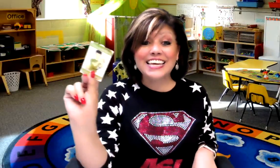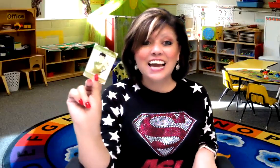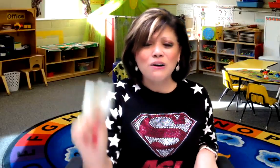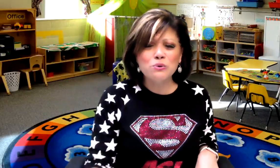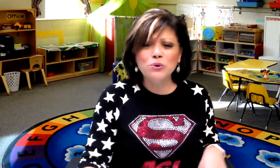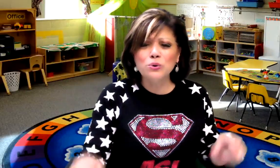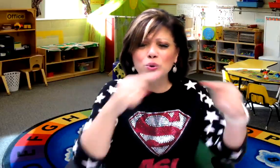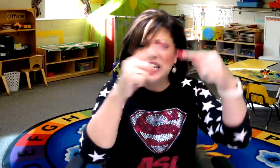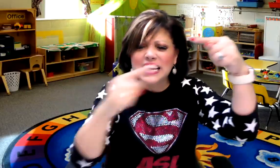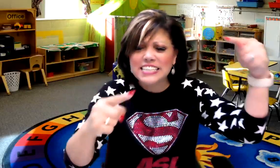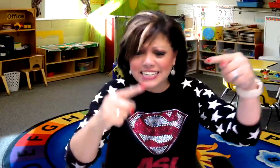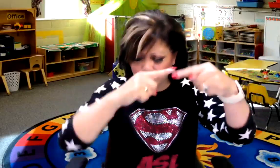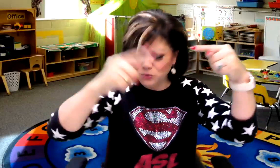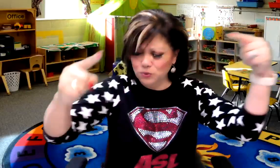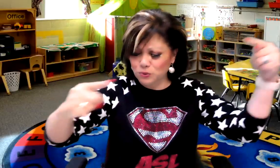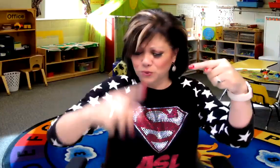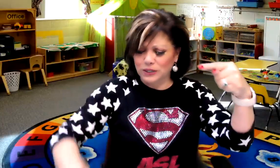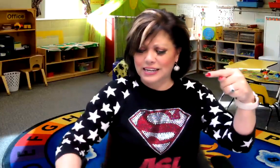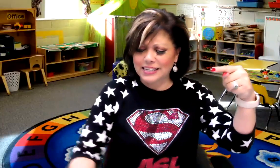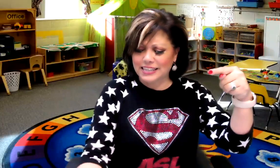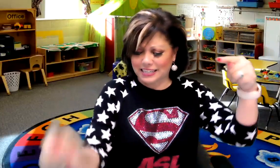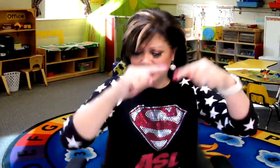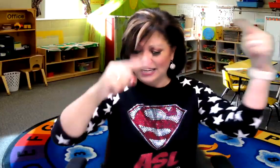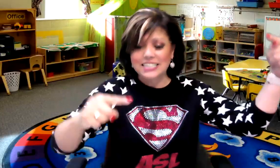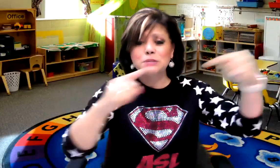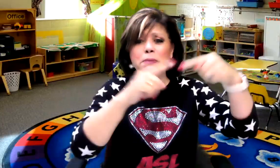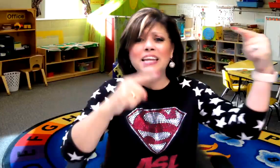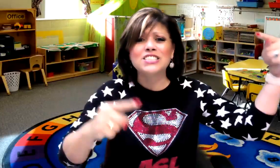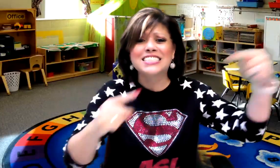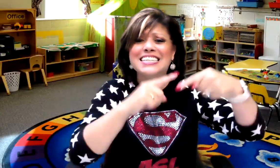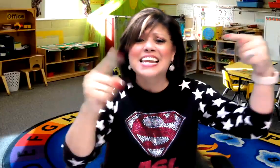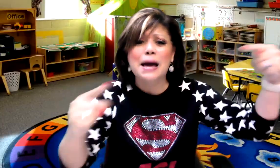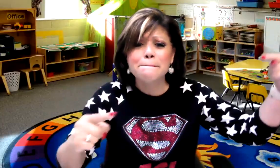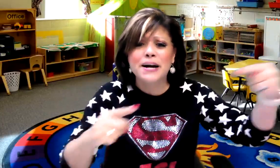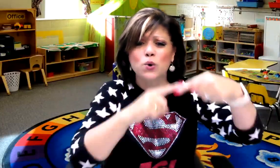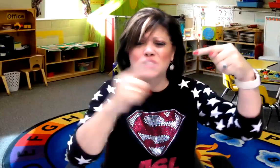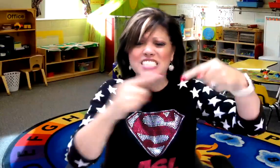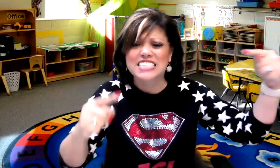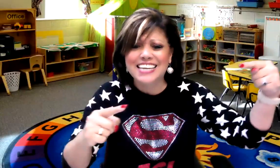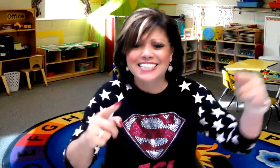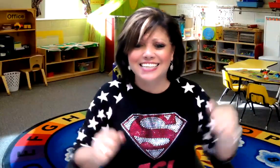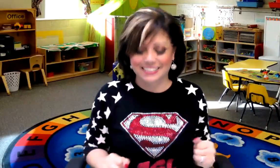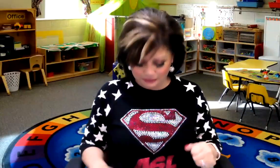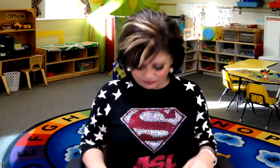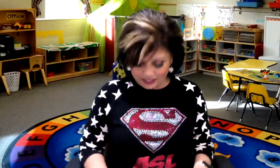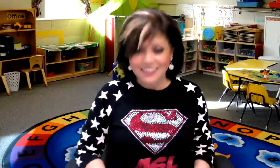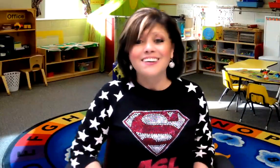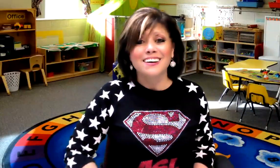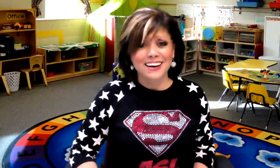Lightning. Ooh, lightning. Ooh, lightning. In Spanish is relámpago. It's lightning. I know